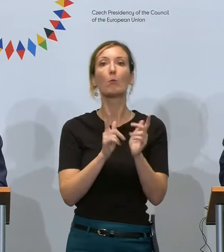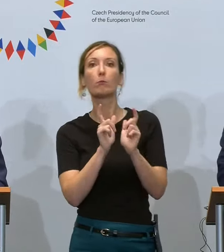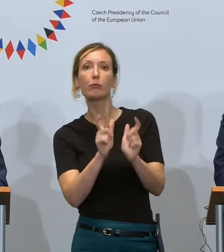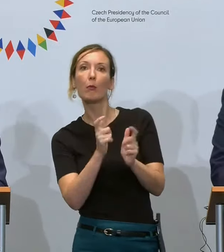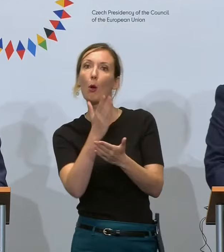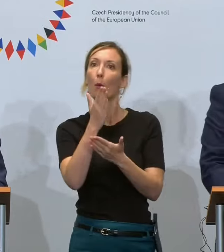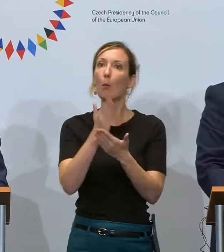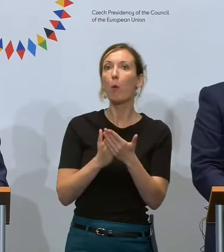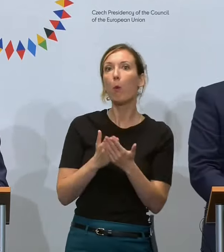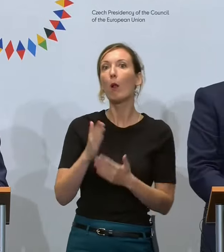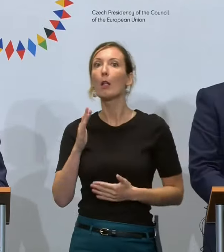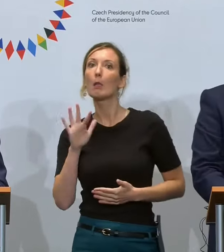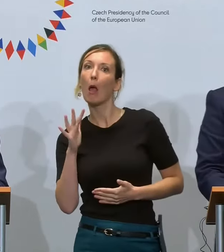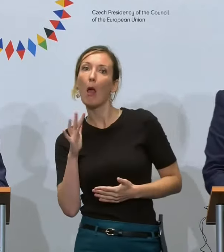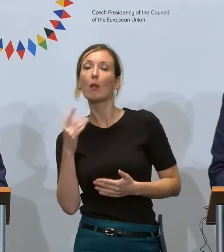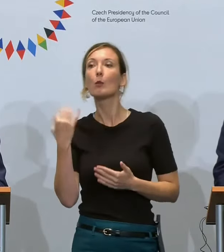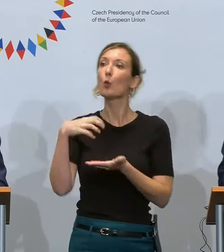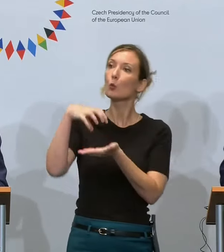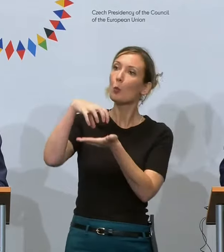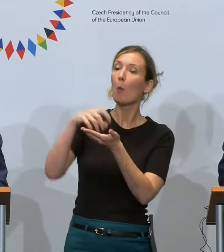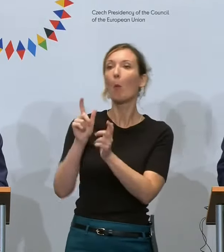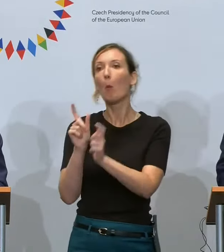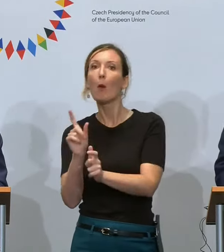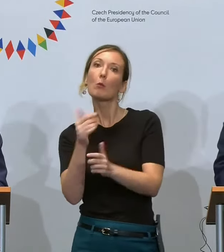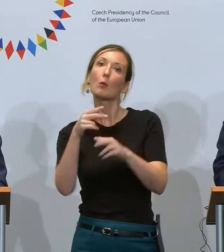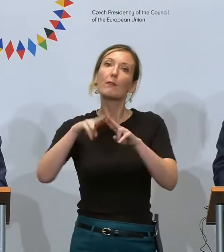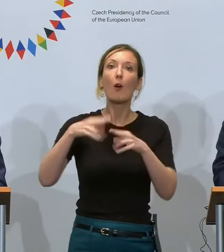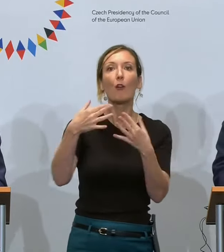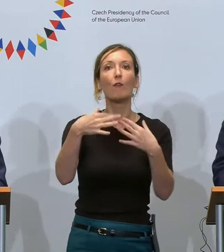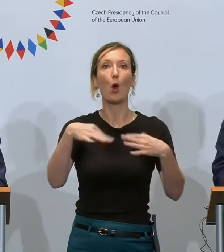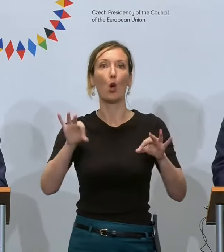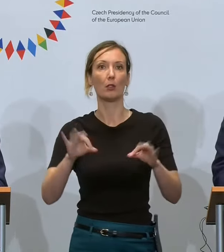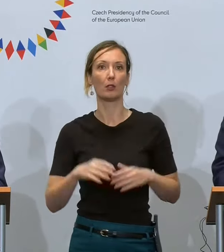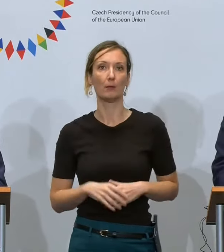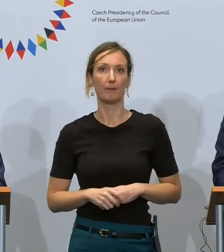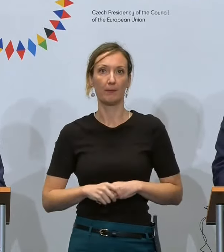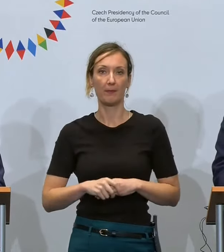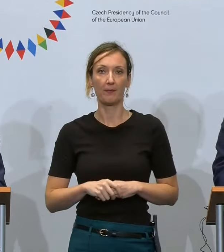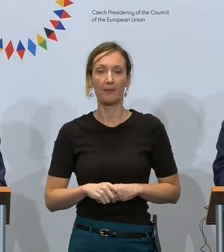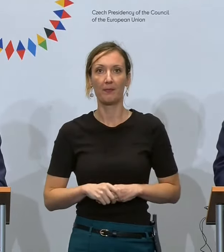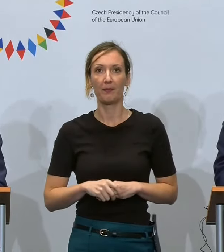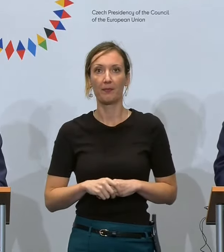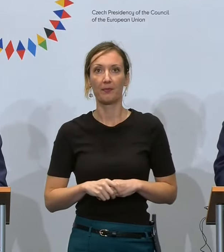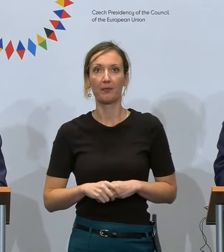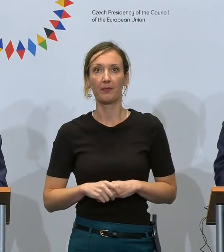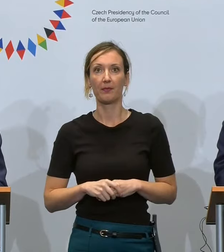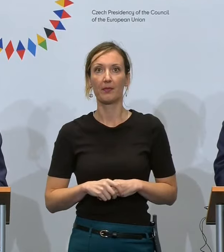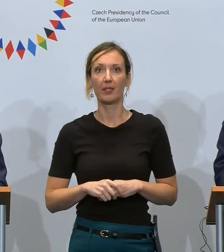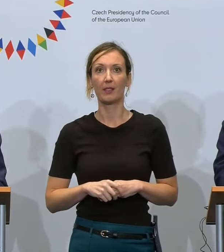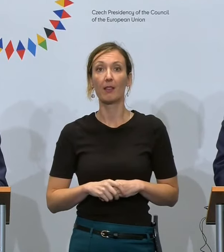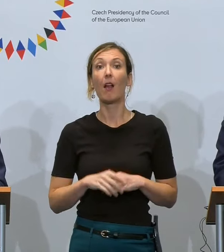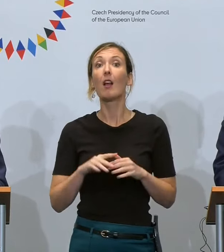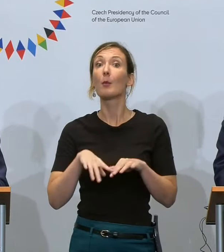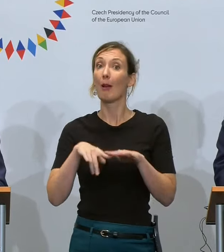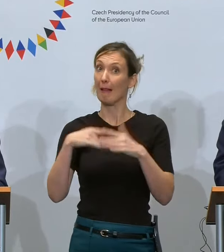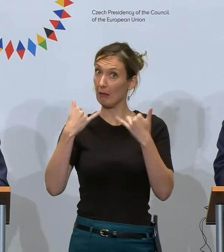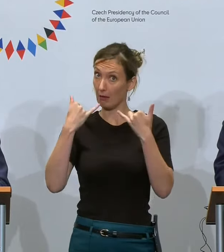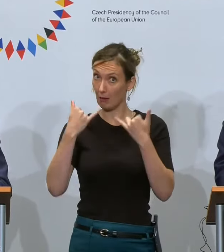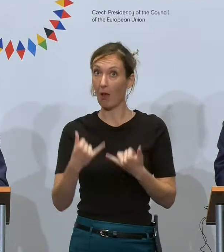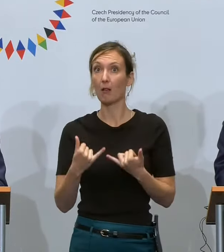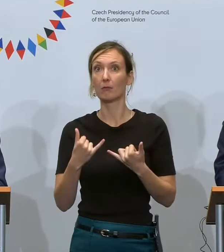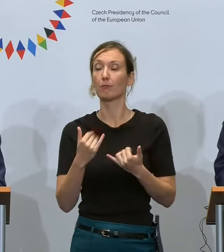special collectives, groups of people, officials, and entrepreneurs, and now is fully